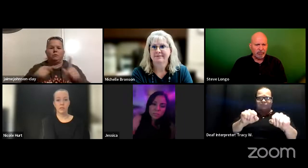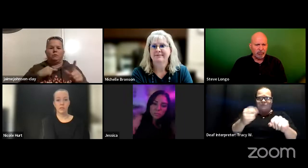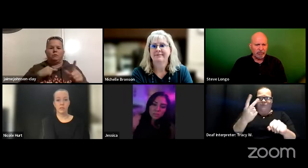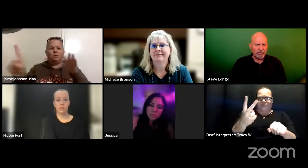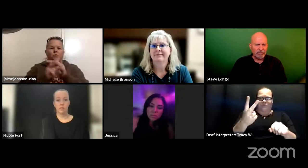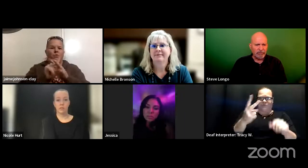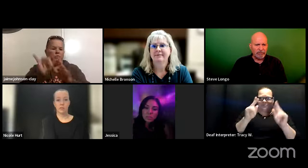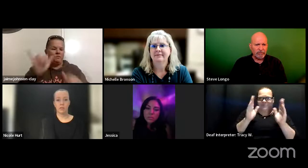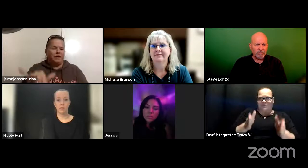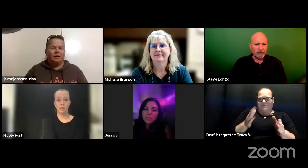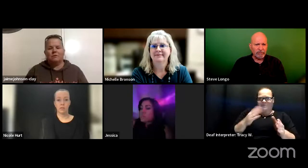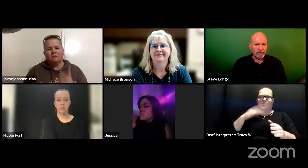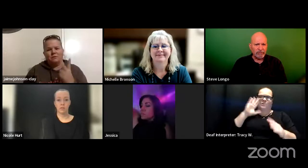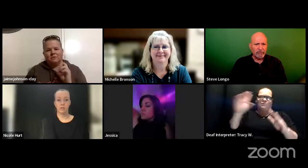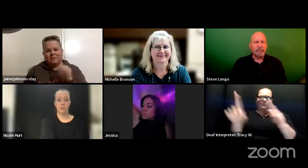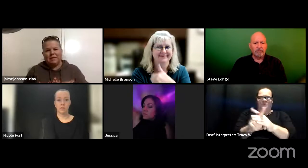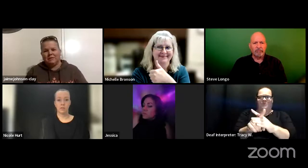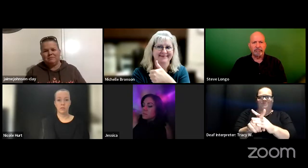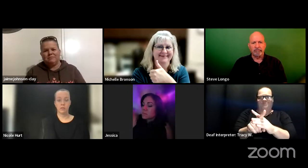I